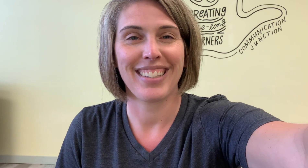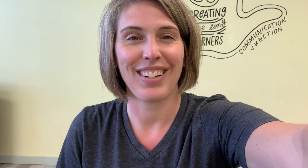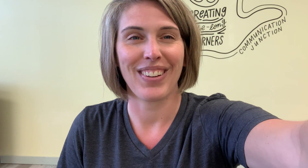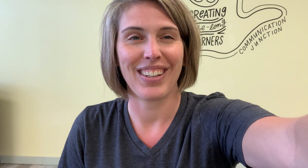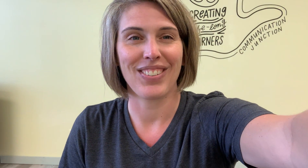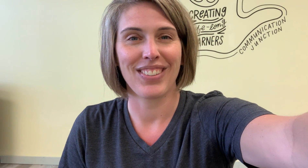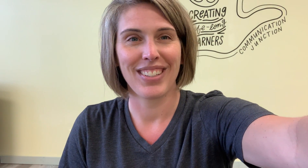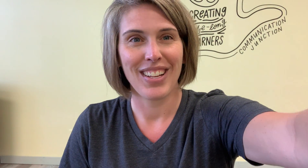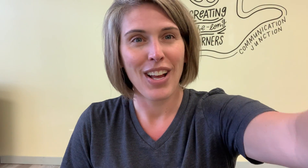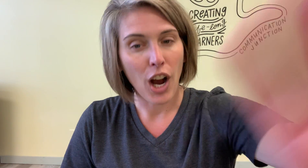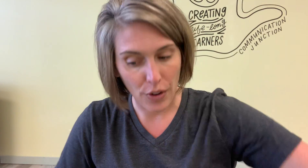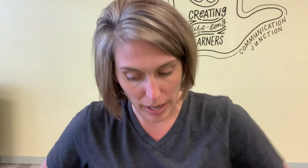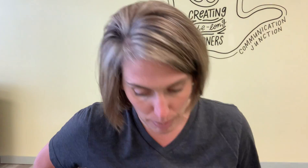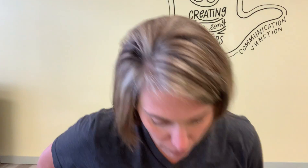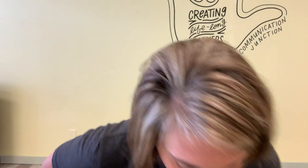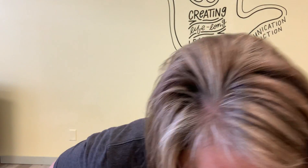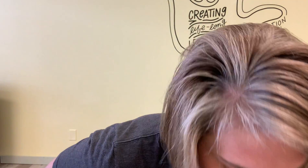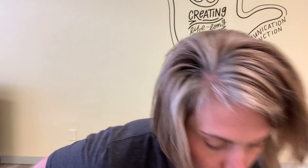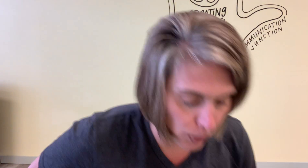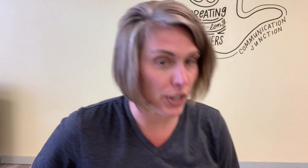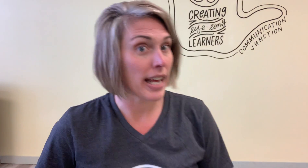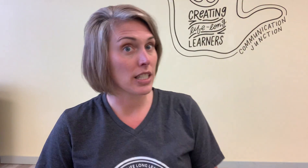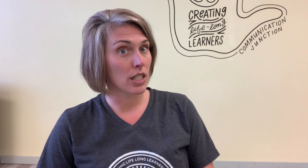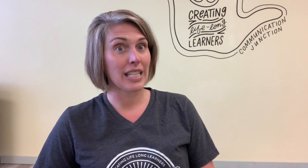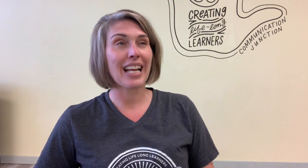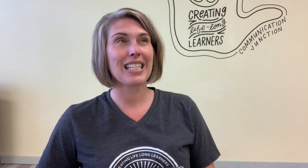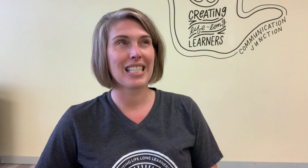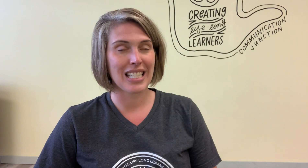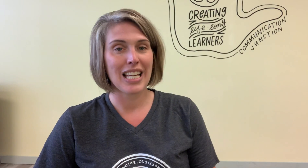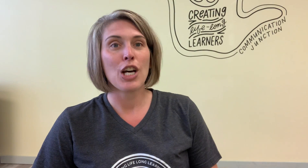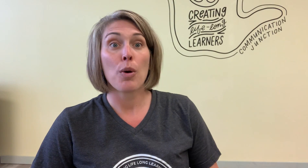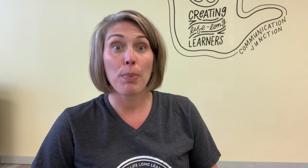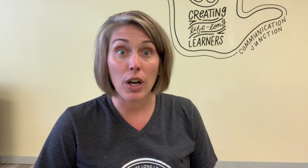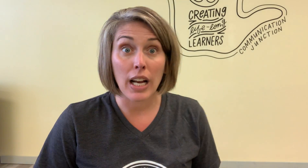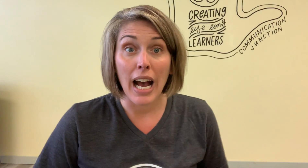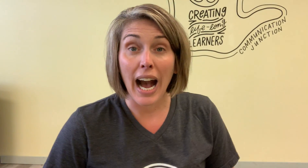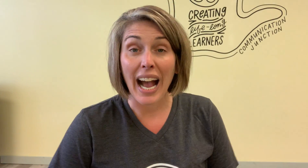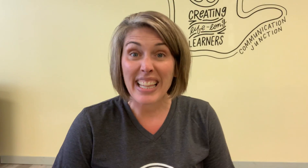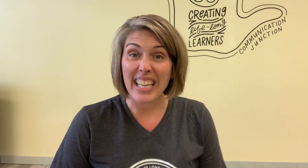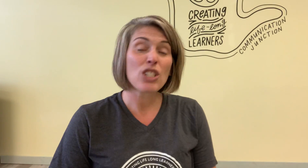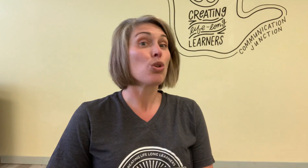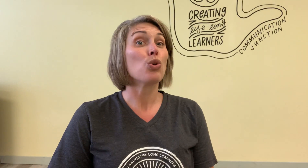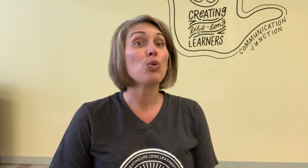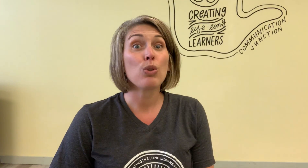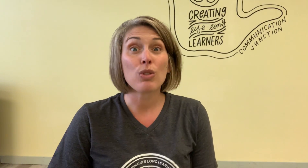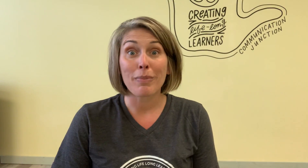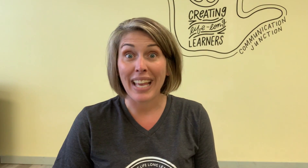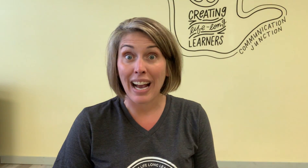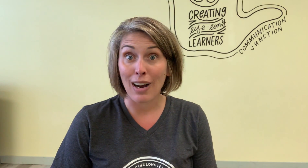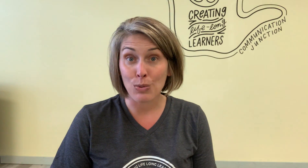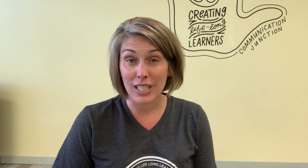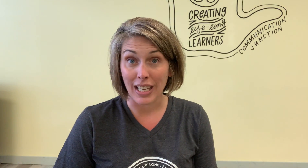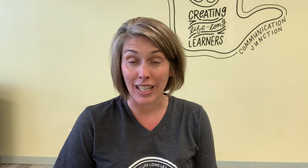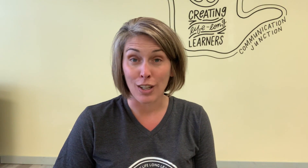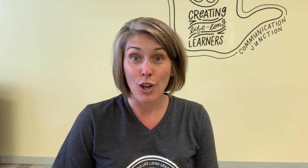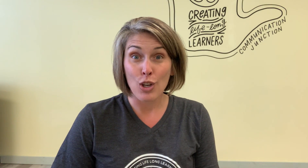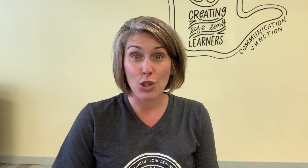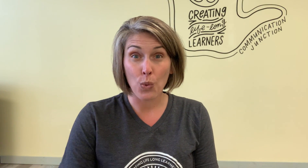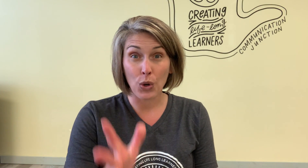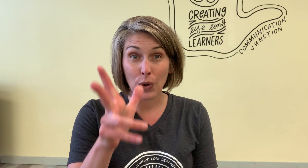There we go. All right, before we get to our next book, I like to do some counting. So we're going